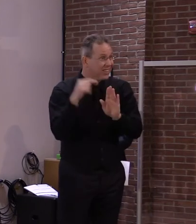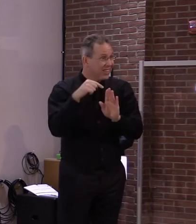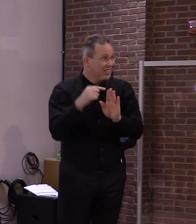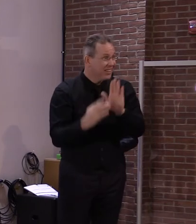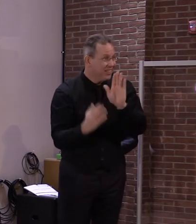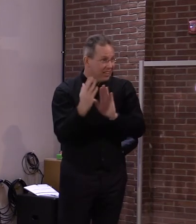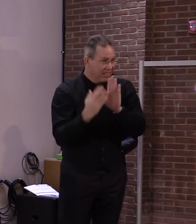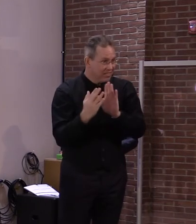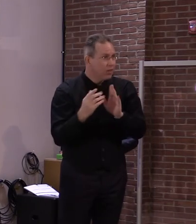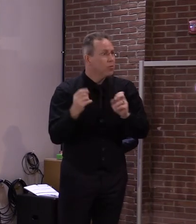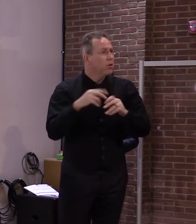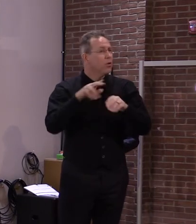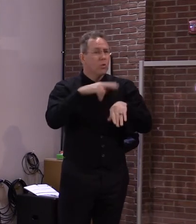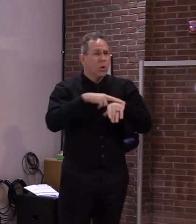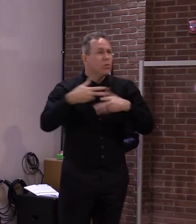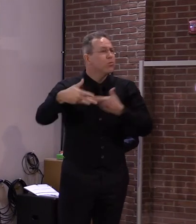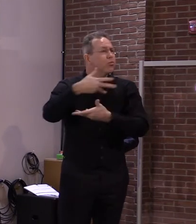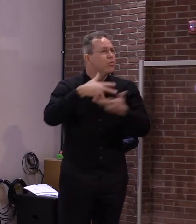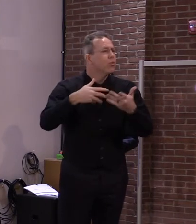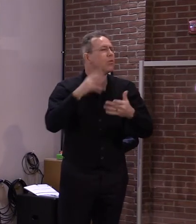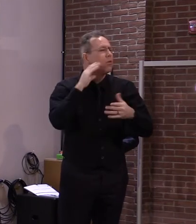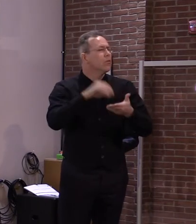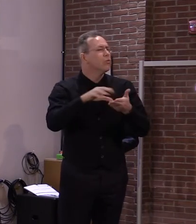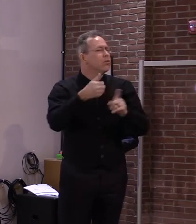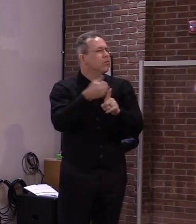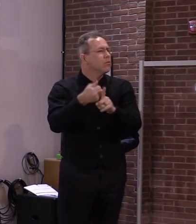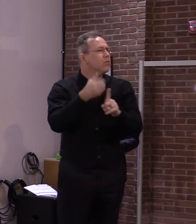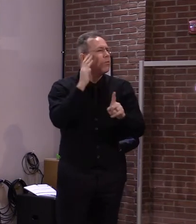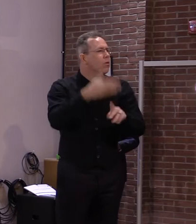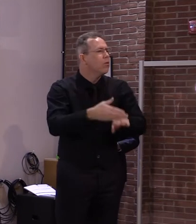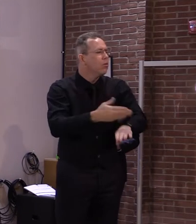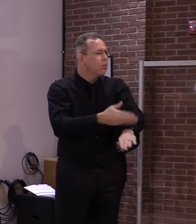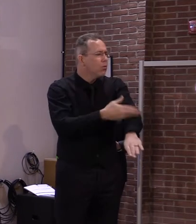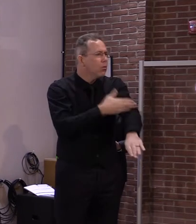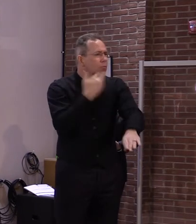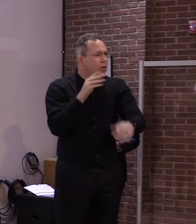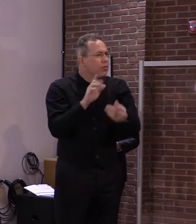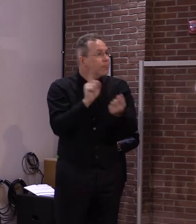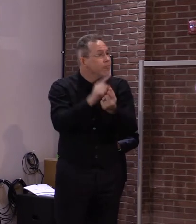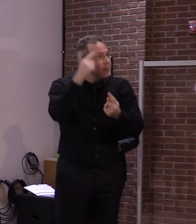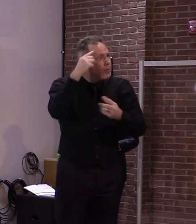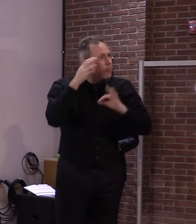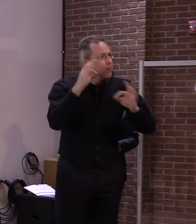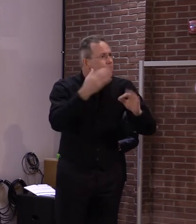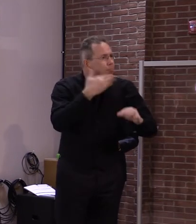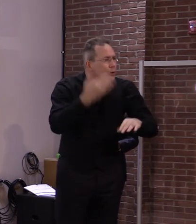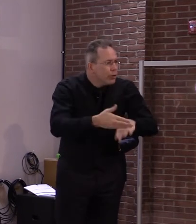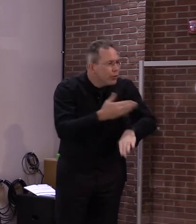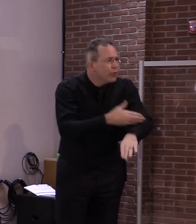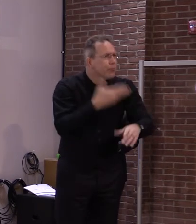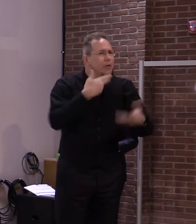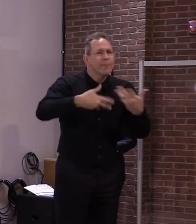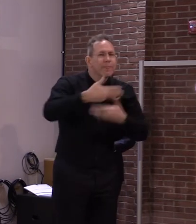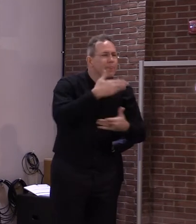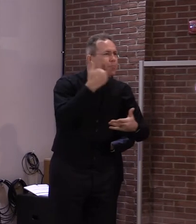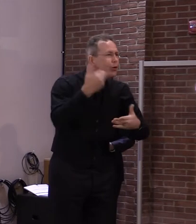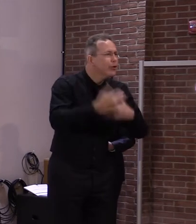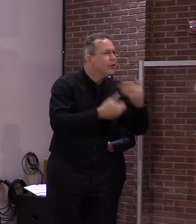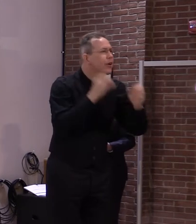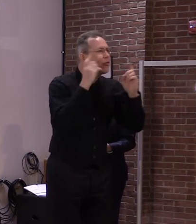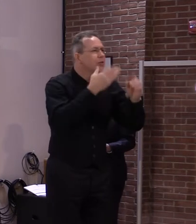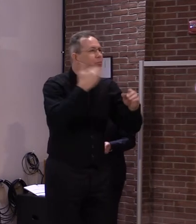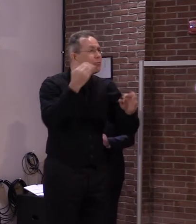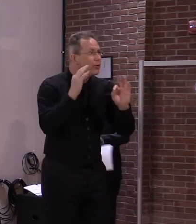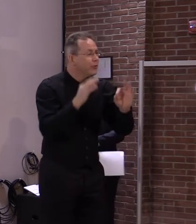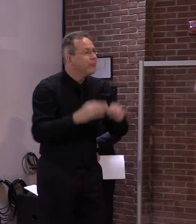can improve our ability to meet the needs of students that concludes my updates i'll now turn it over to secretary moore